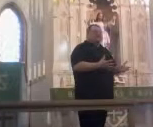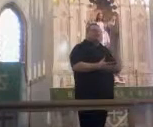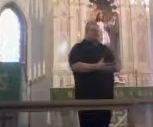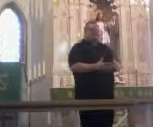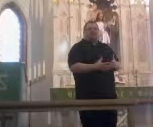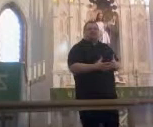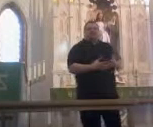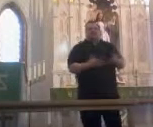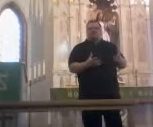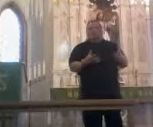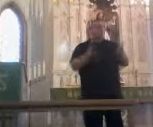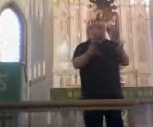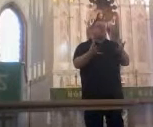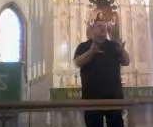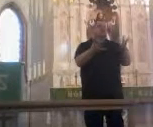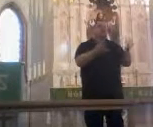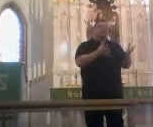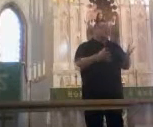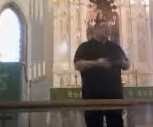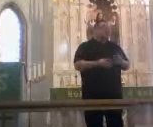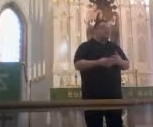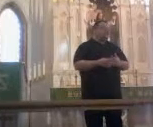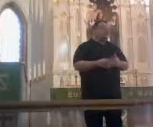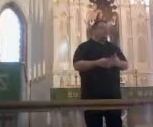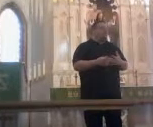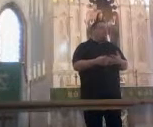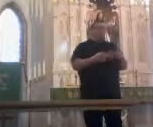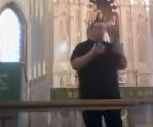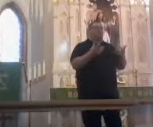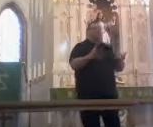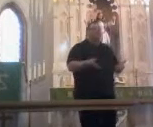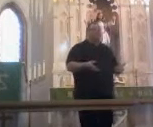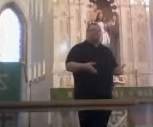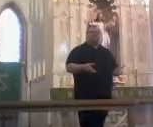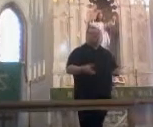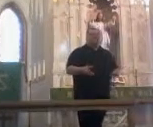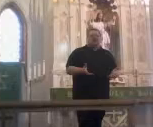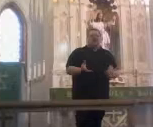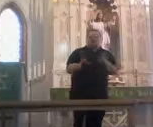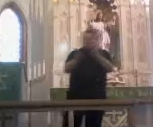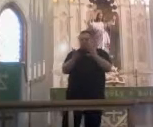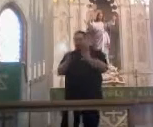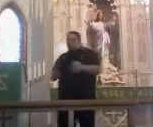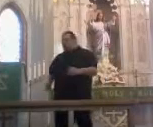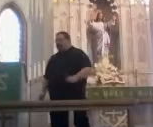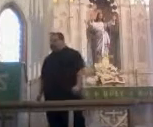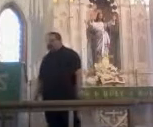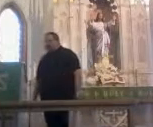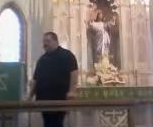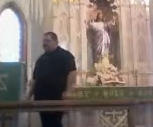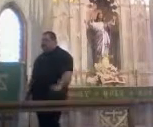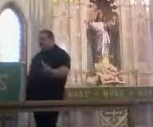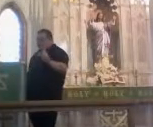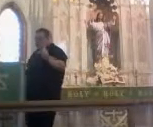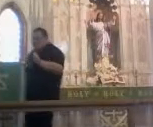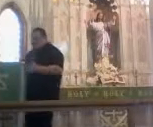what other thing can we find, can we do? We remember we need to be in God's Word where hope flows. And we see the hope that God has for us on gospel.